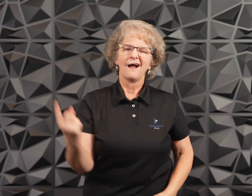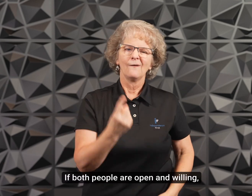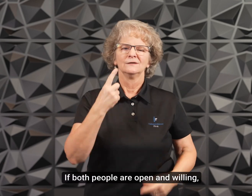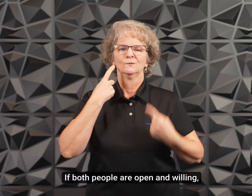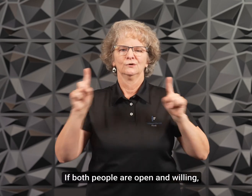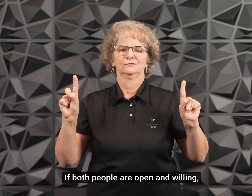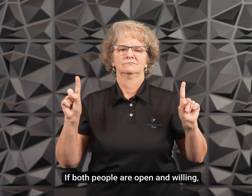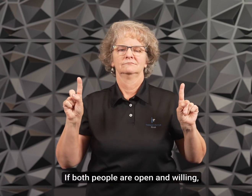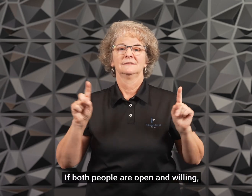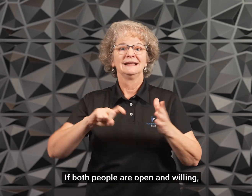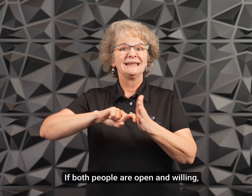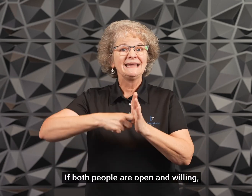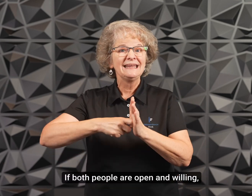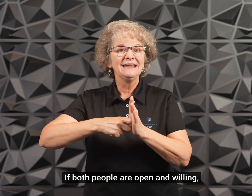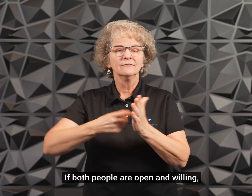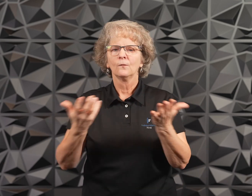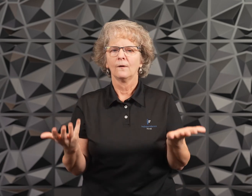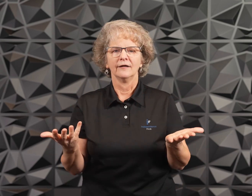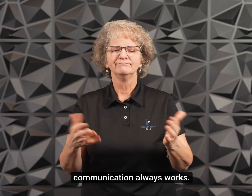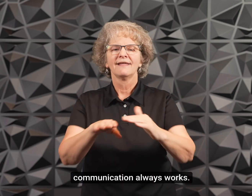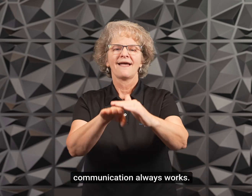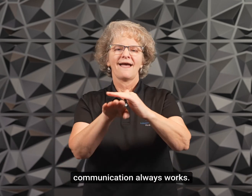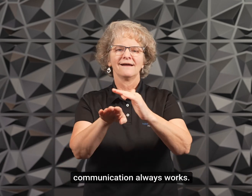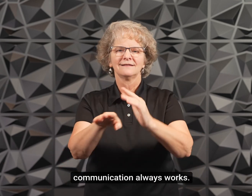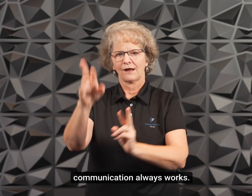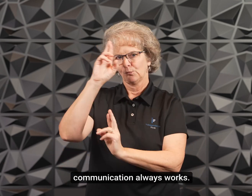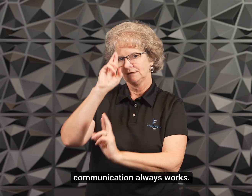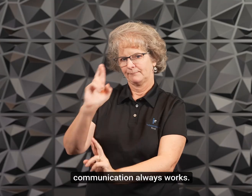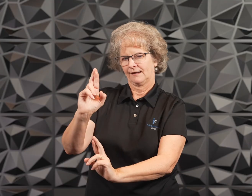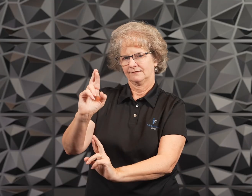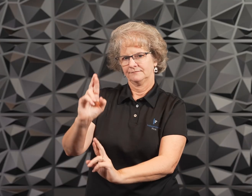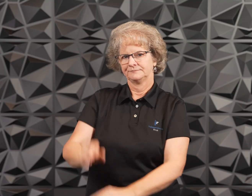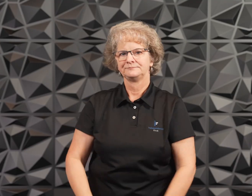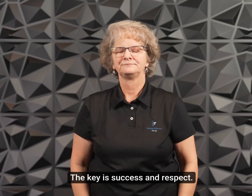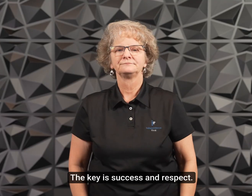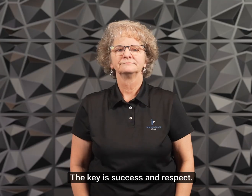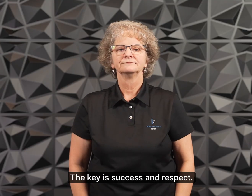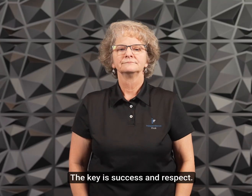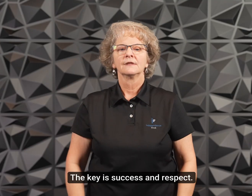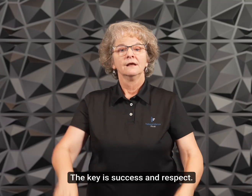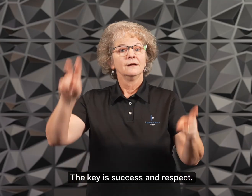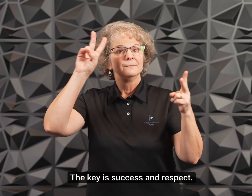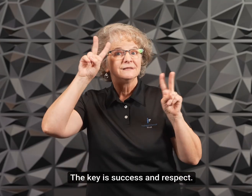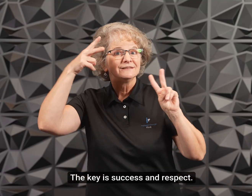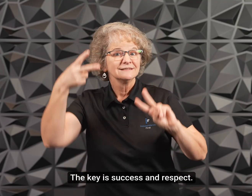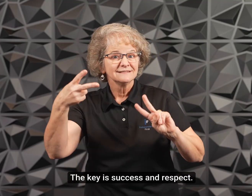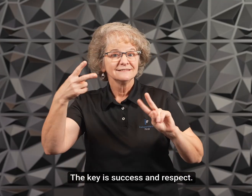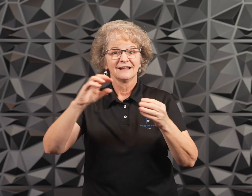If both people are open and willing, communication always works. The key is success and respect.